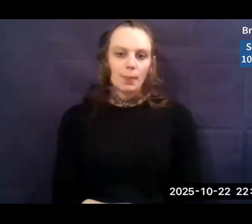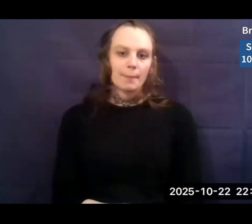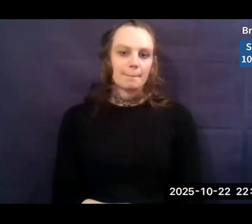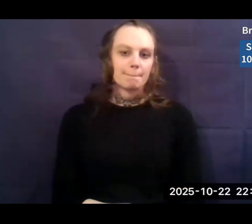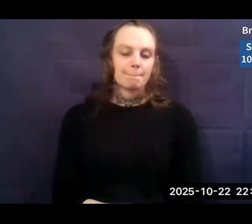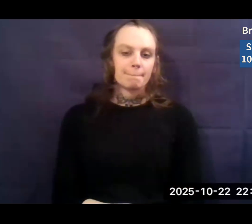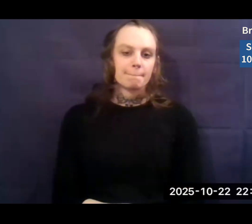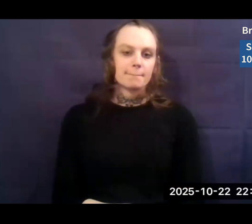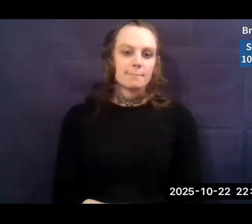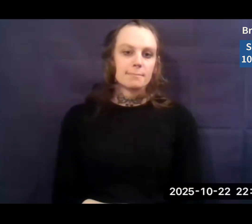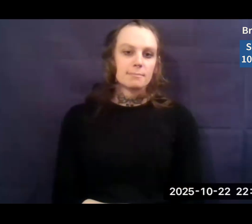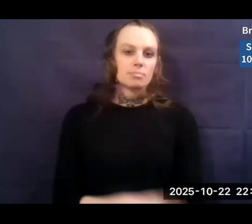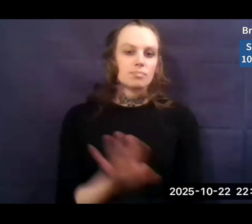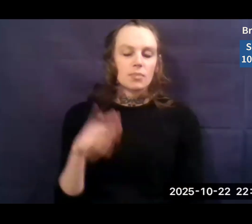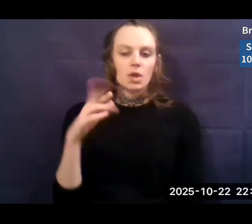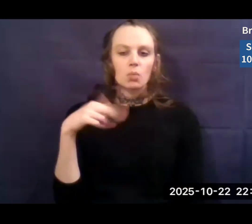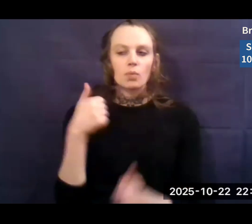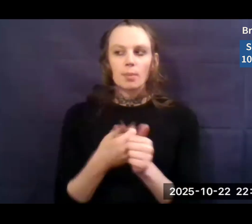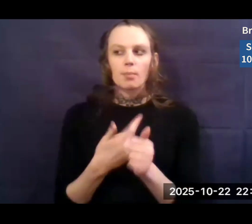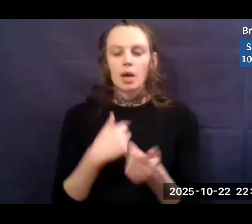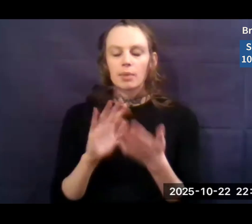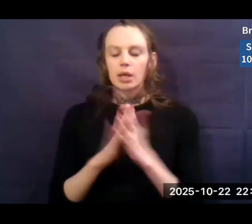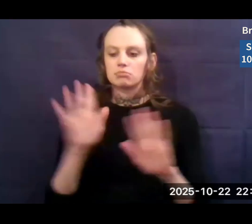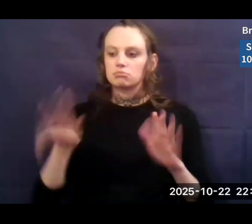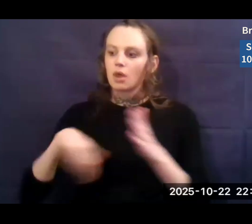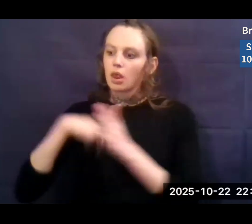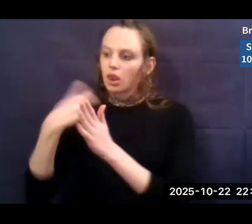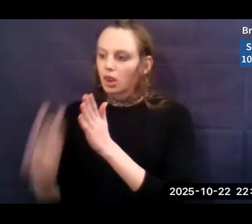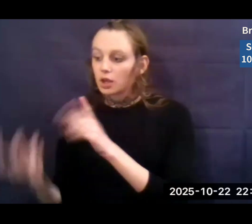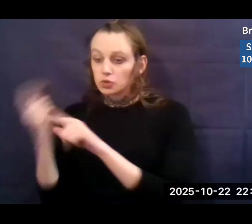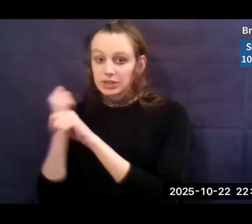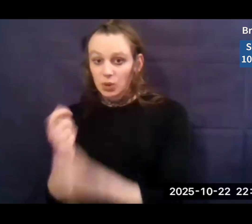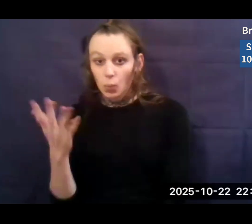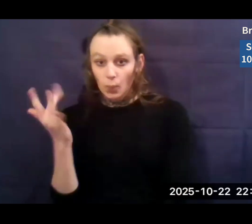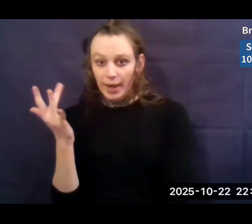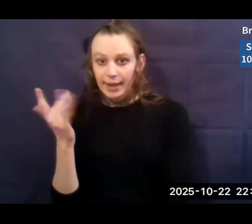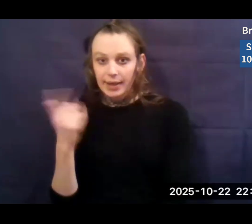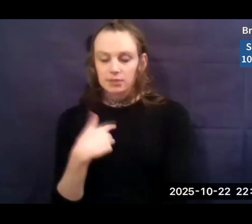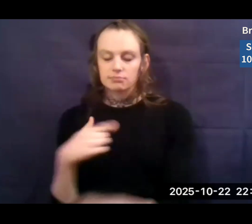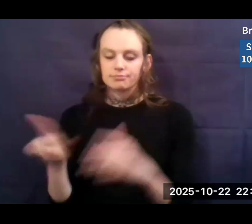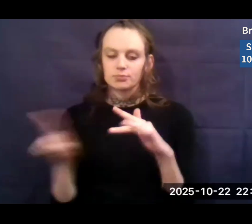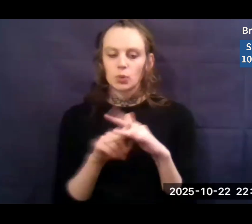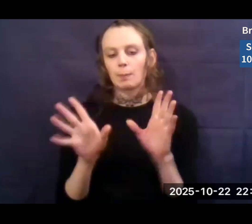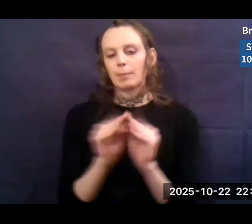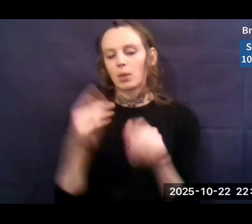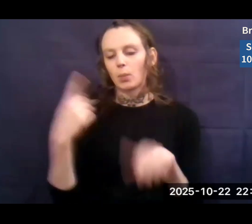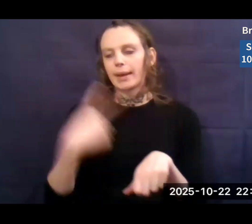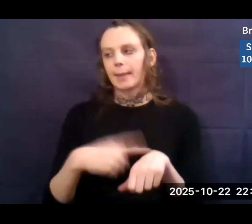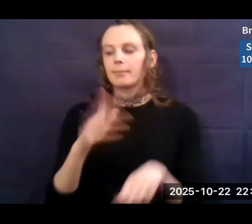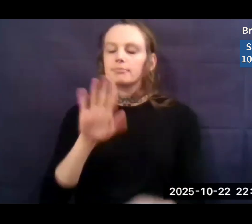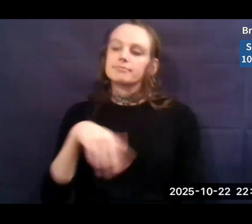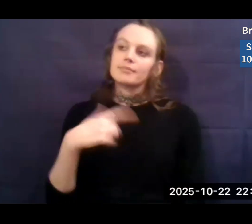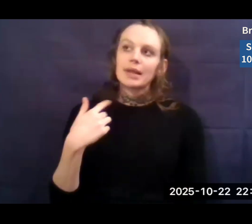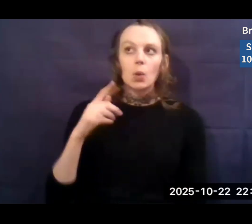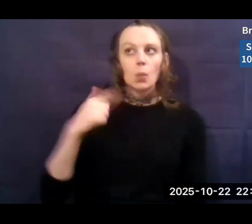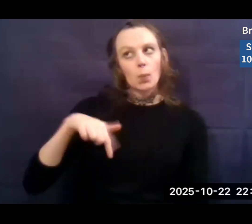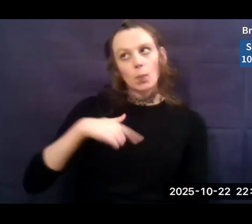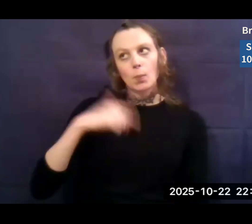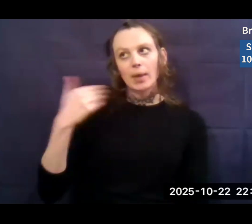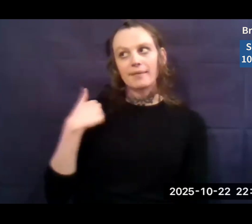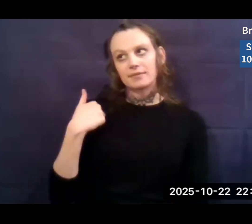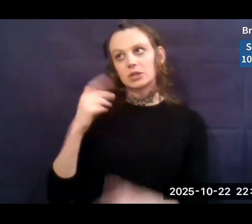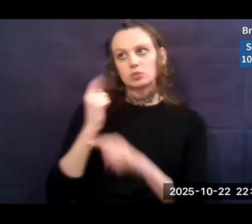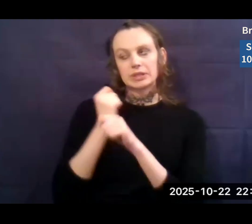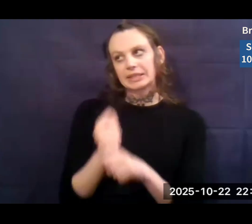got so into the traditions was because there was this meeting that I went to once, and they were like, "Hey, we're doing a tradition meeting. Will you speak about